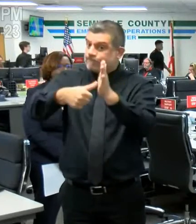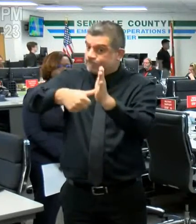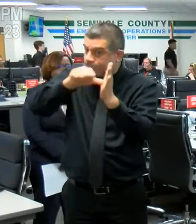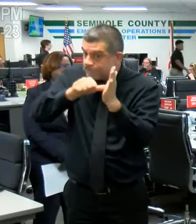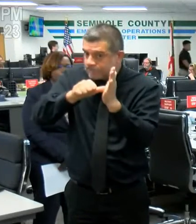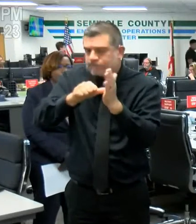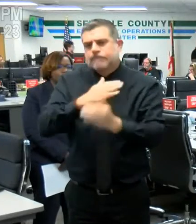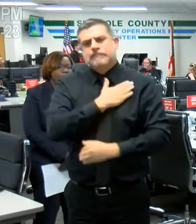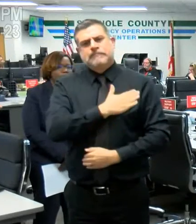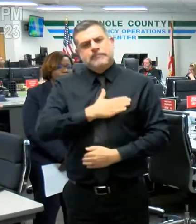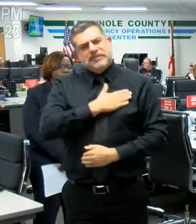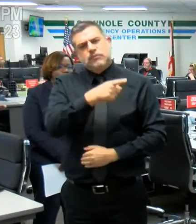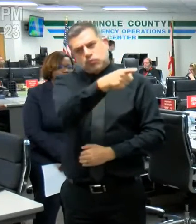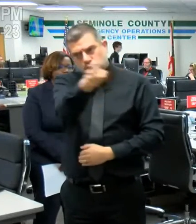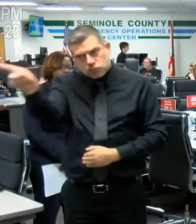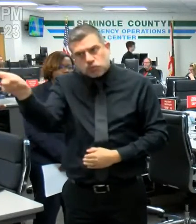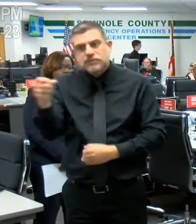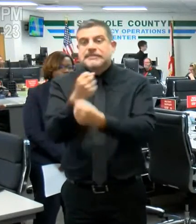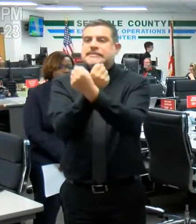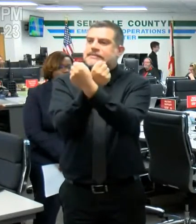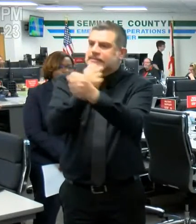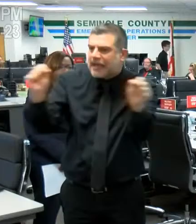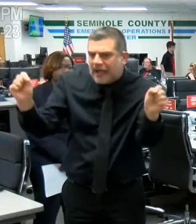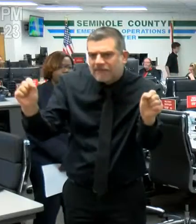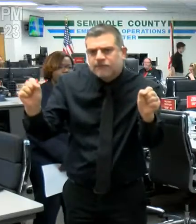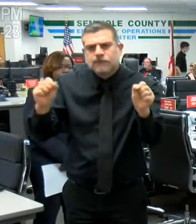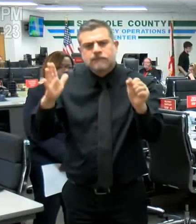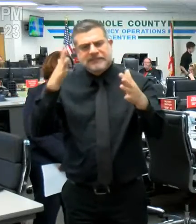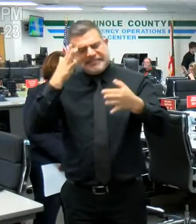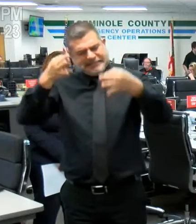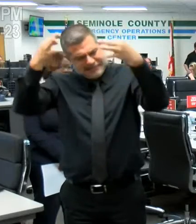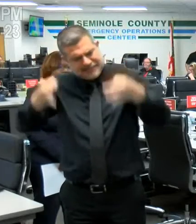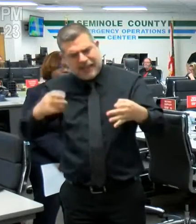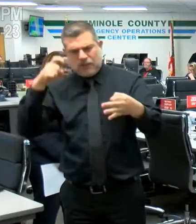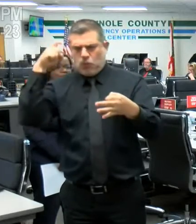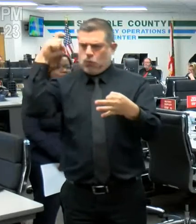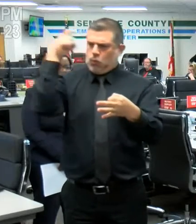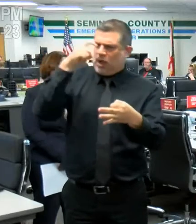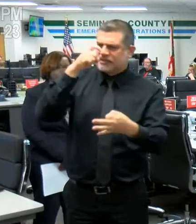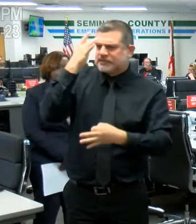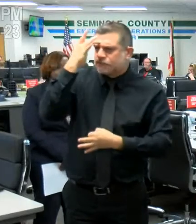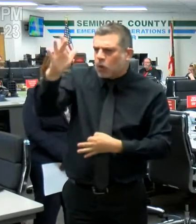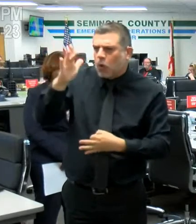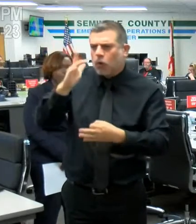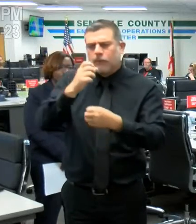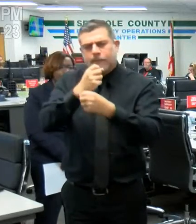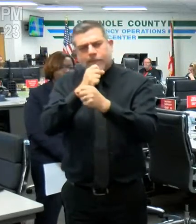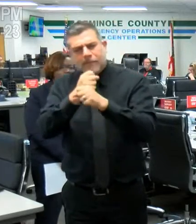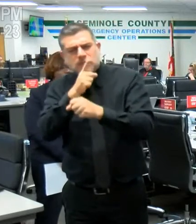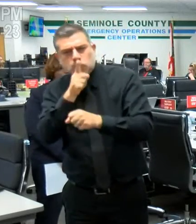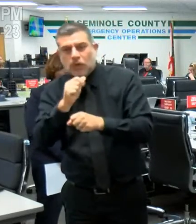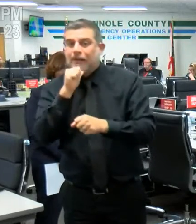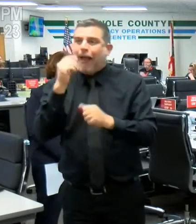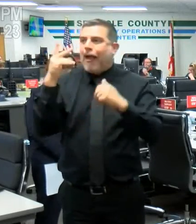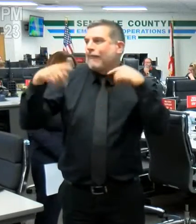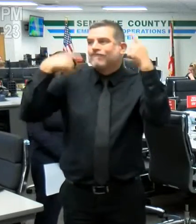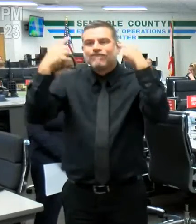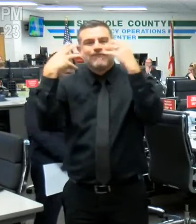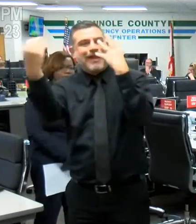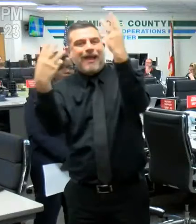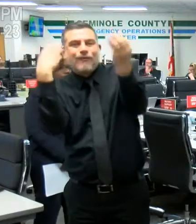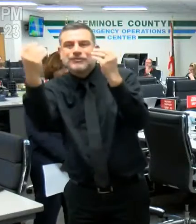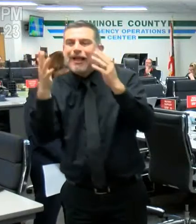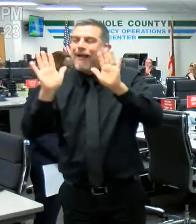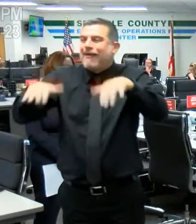safe, make good choices. If it's bad weather outside, don't go out there. This is a lot of common sense, and